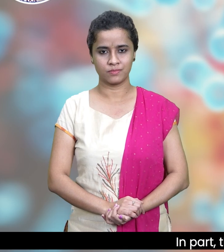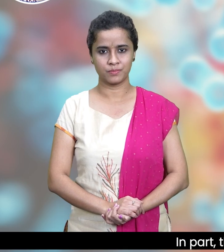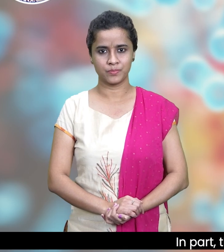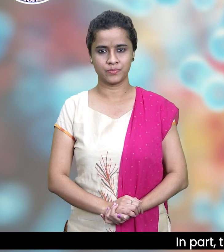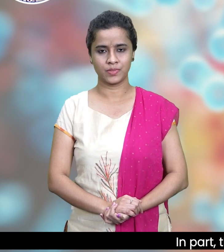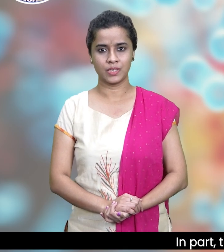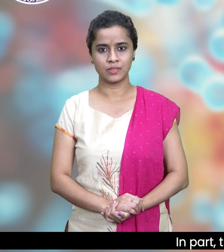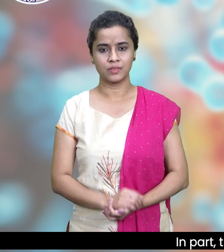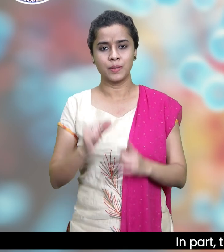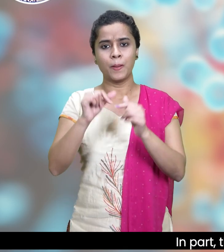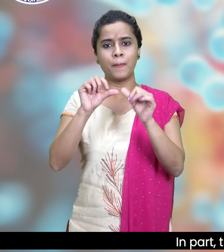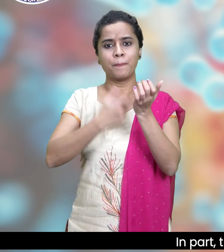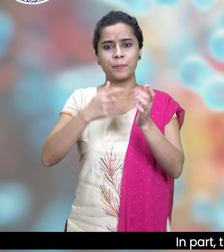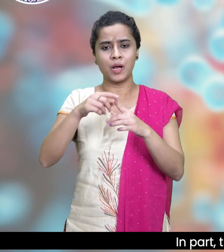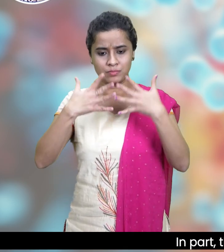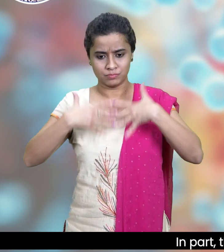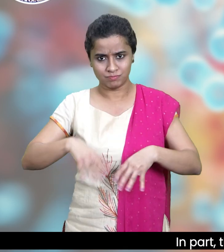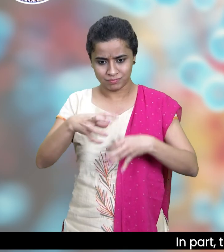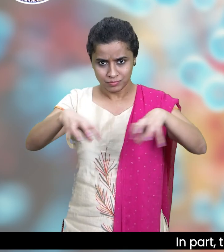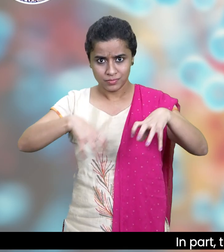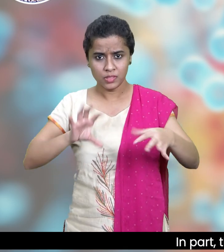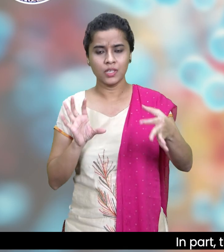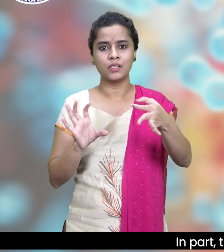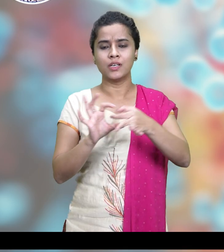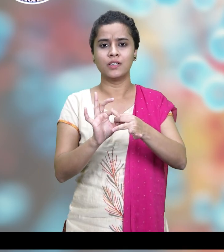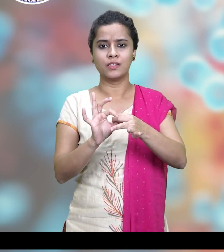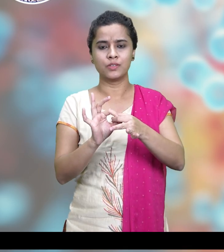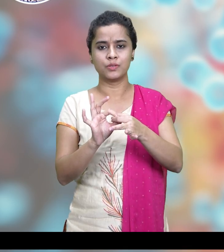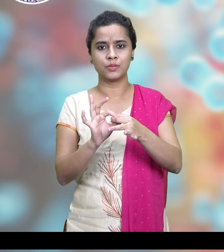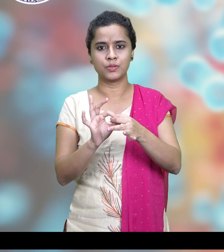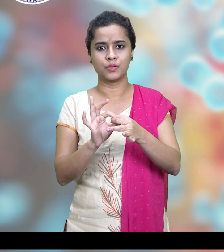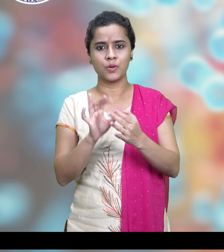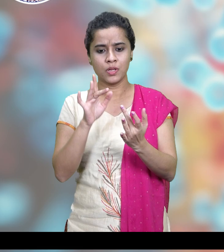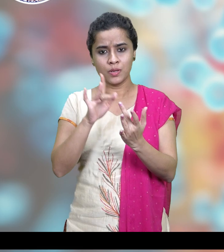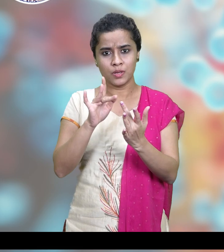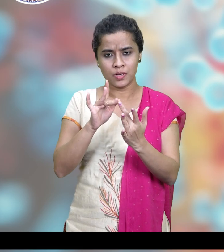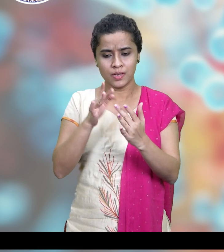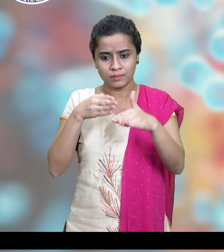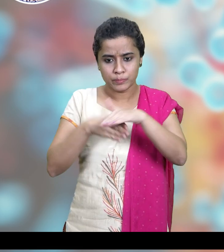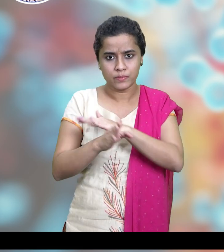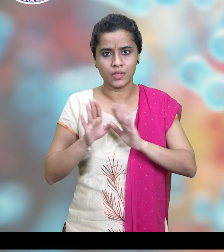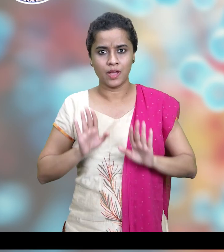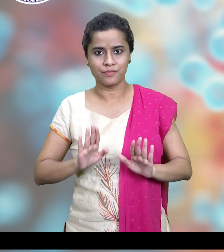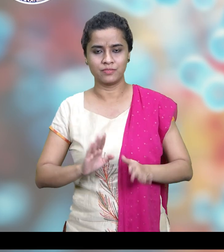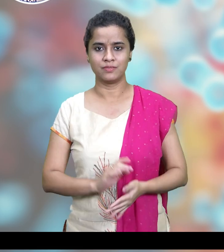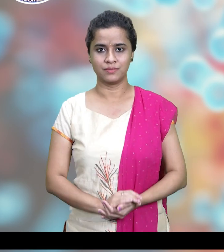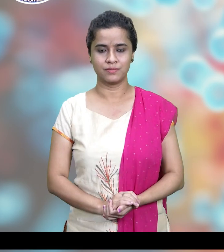In part, this selection is connected to their point of entry.